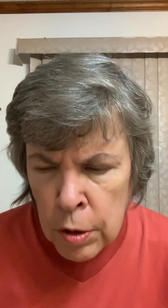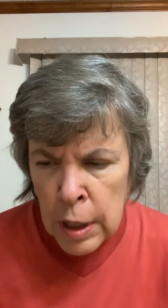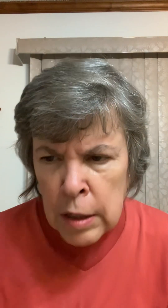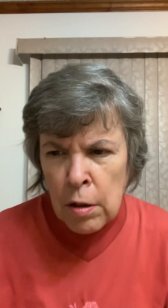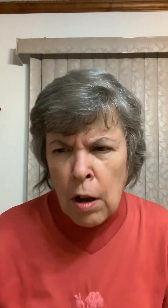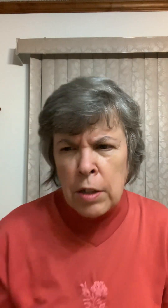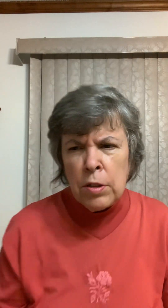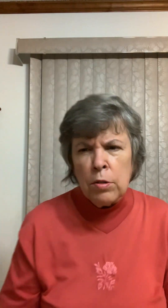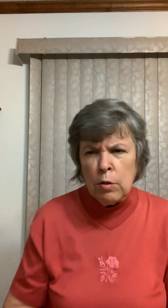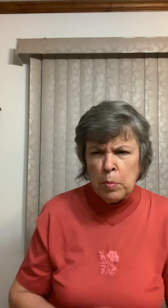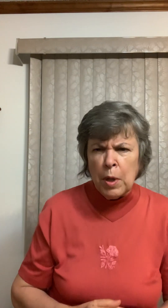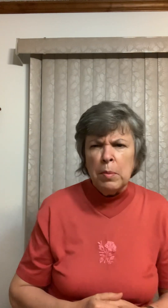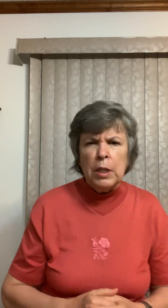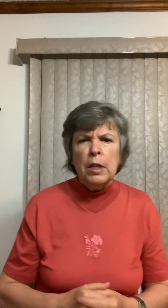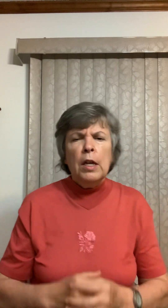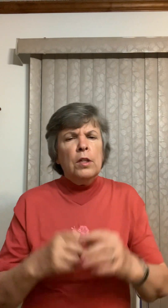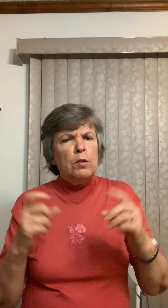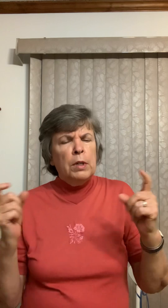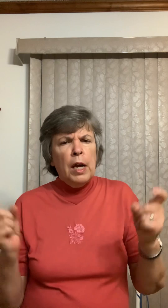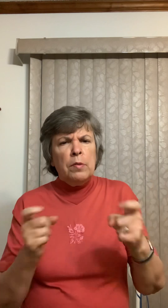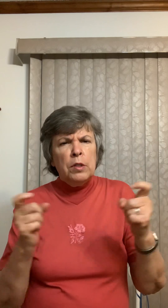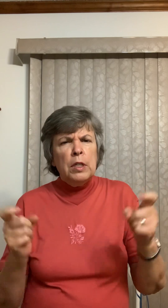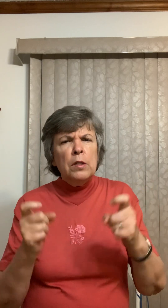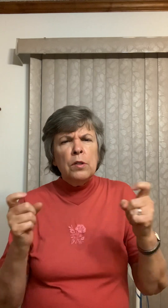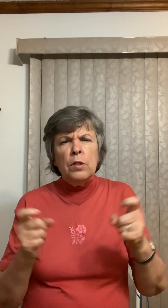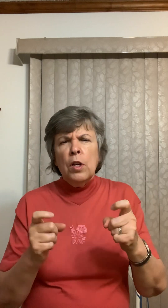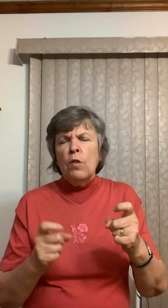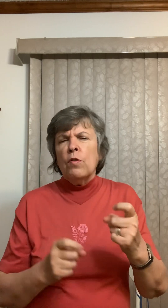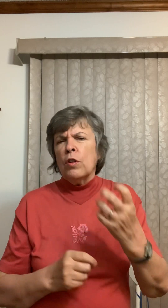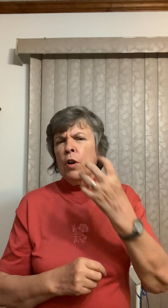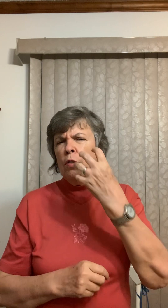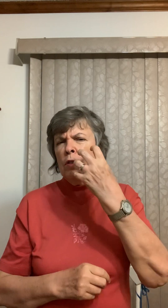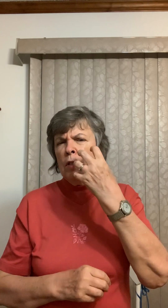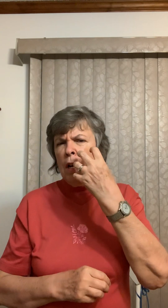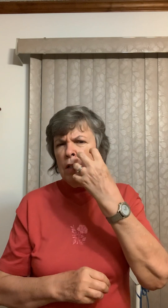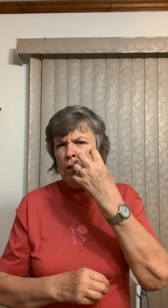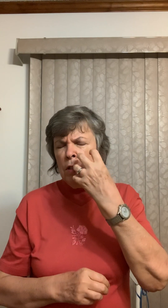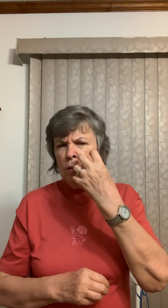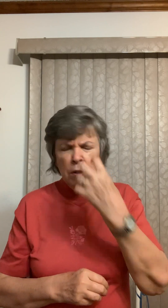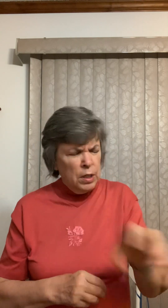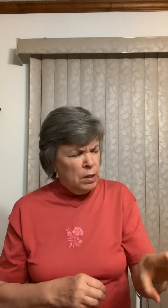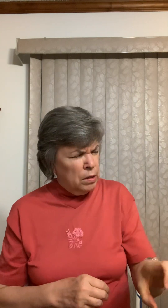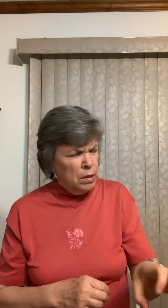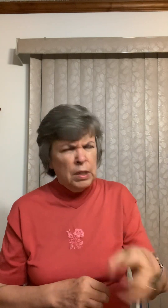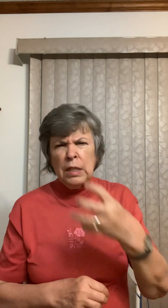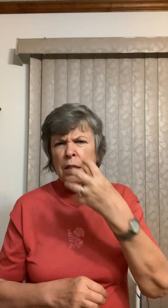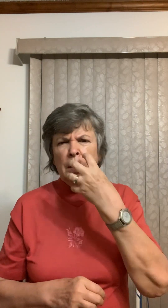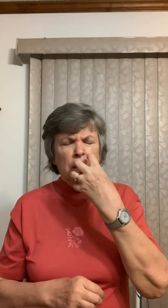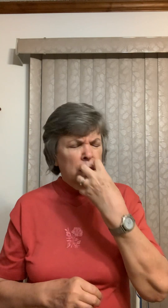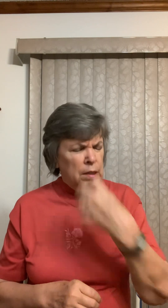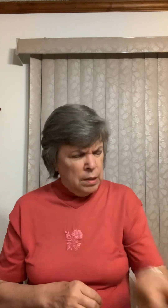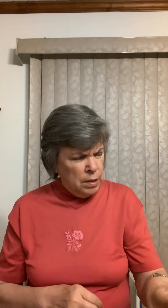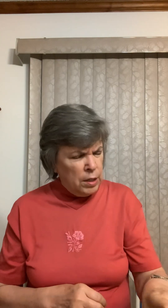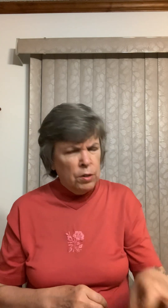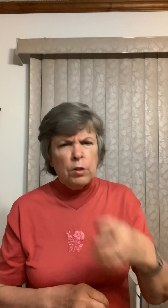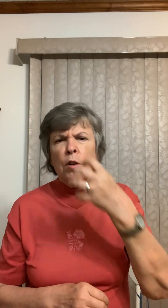has lost its grip on me. So we have sins. For curse, I usually do this. It's like you're cursing